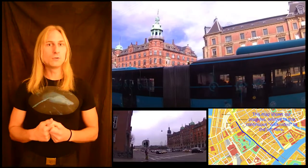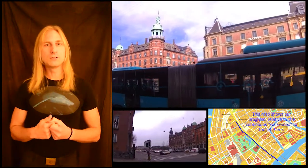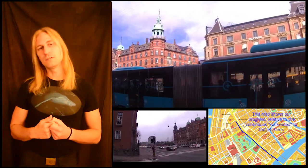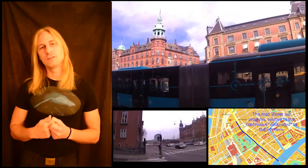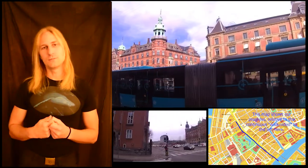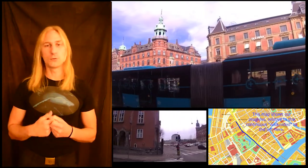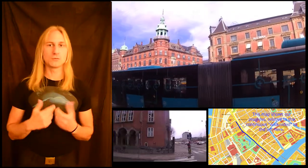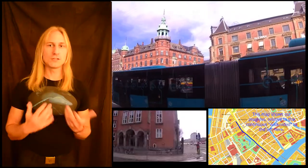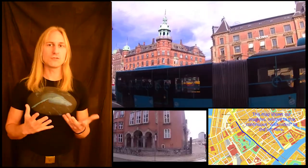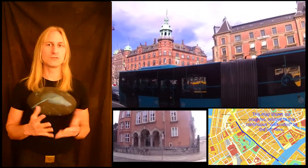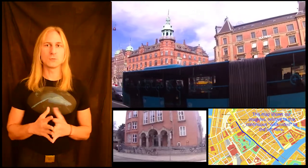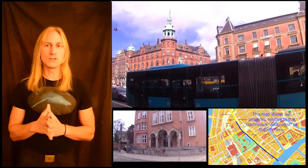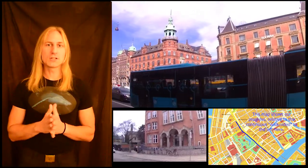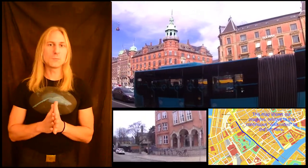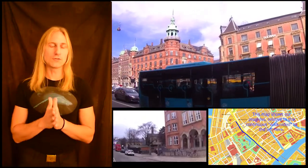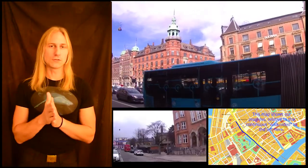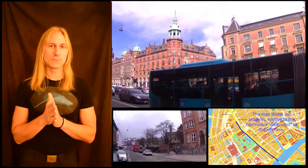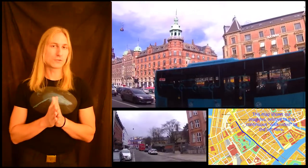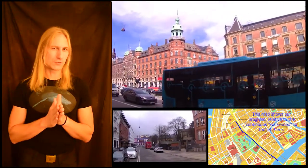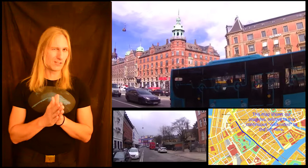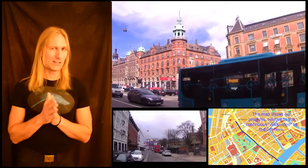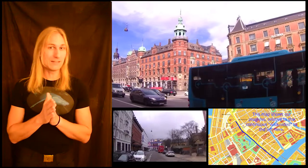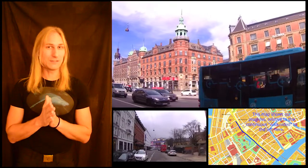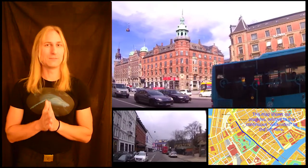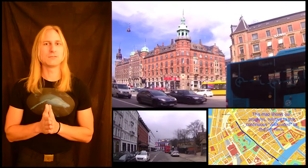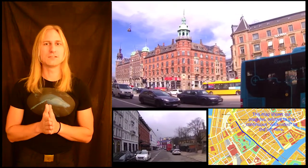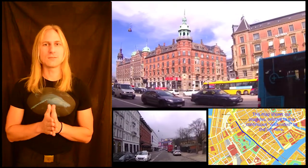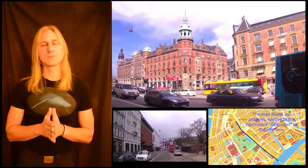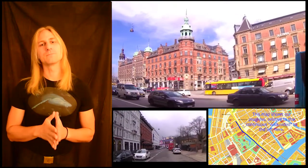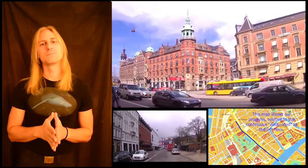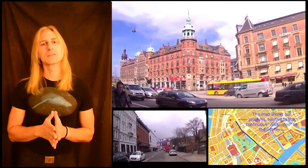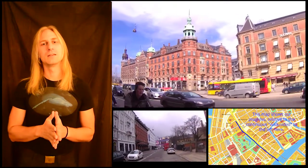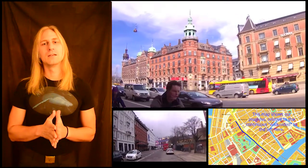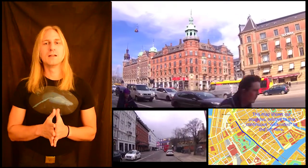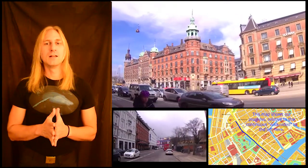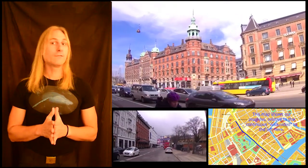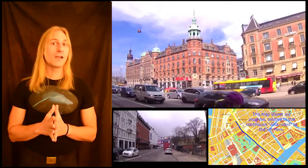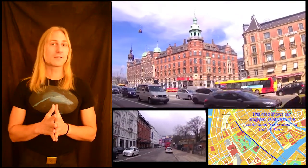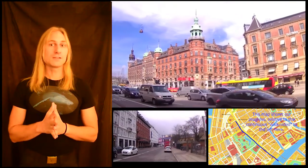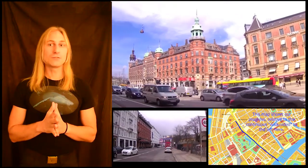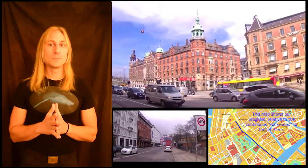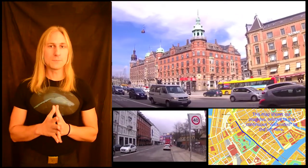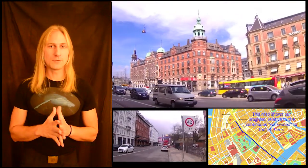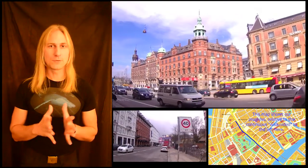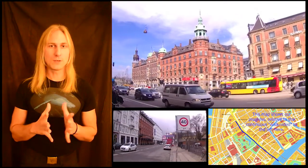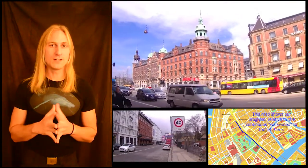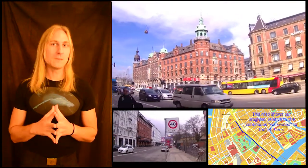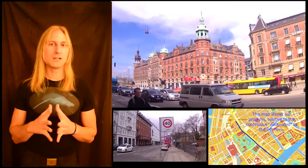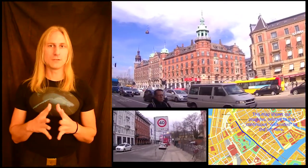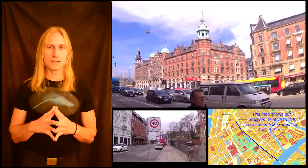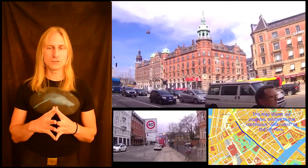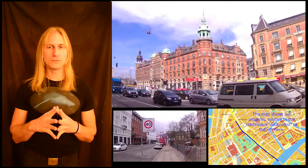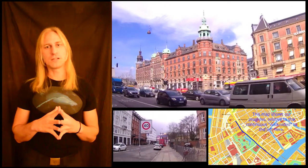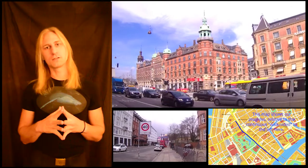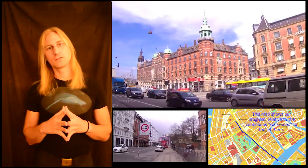the old fortifications were decommissioned, starting in 1857. A fact that is remembered through a